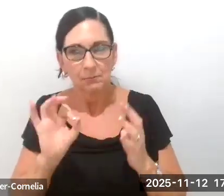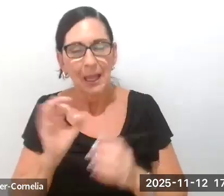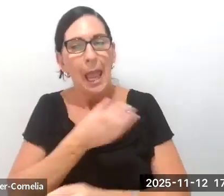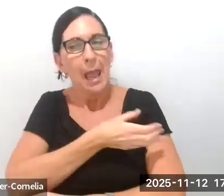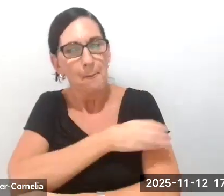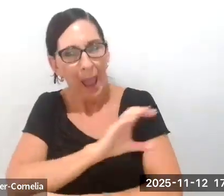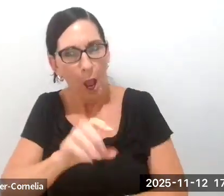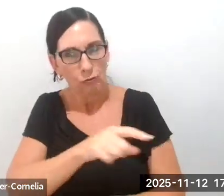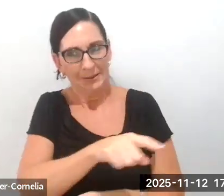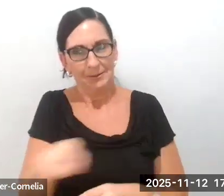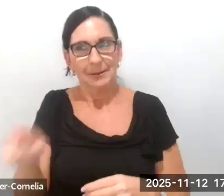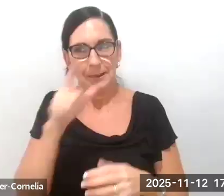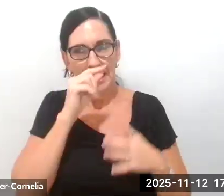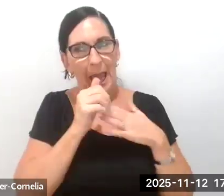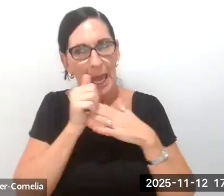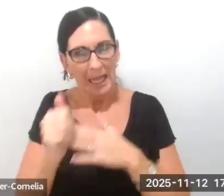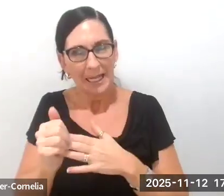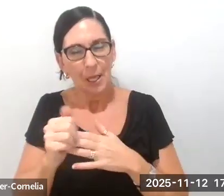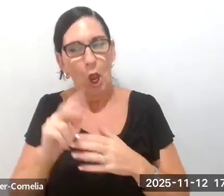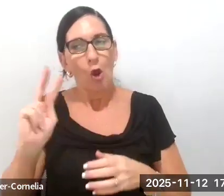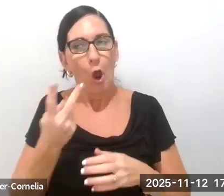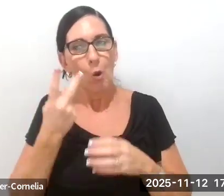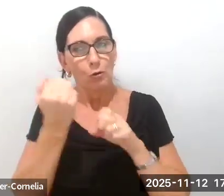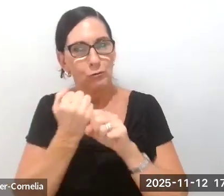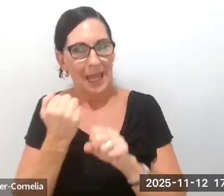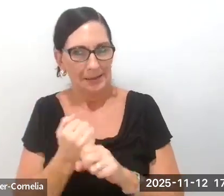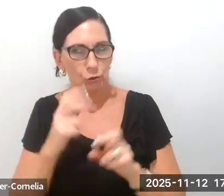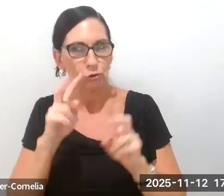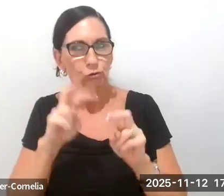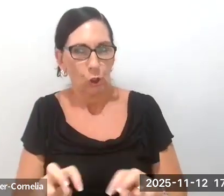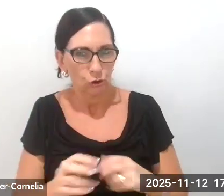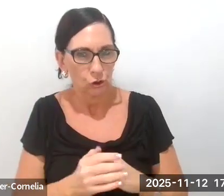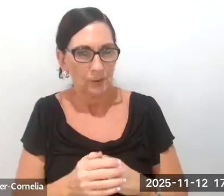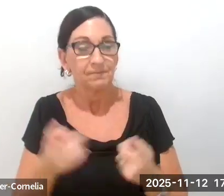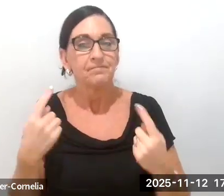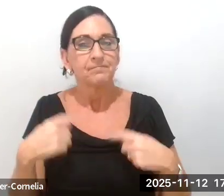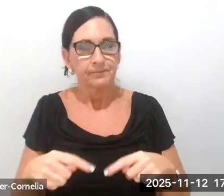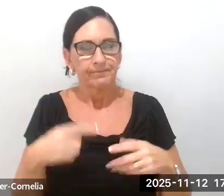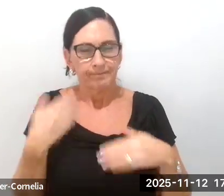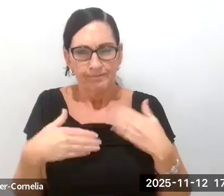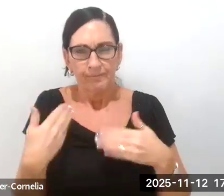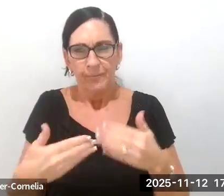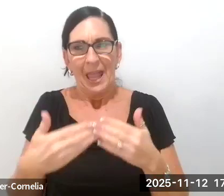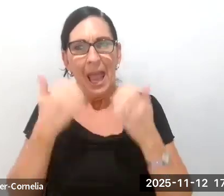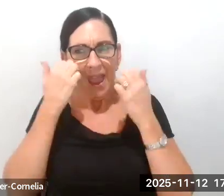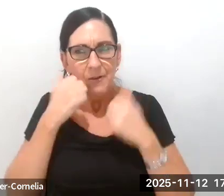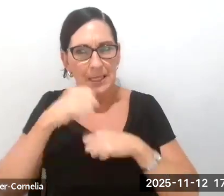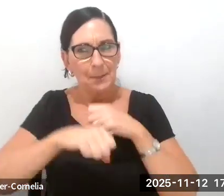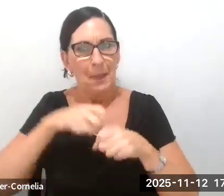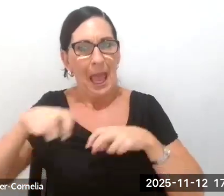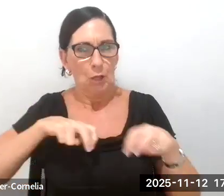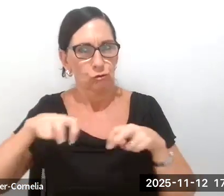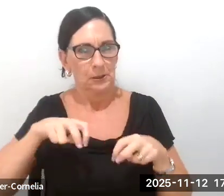with disabilities to lead and co-create the research. And then driving evidence into action. We're really committed to ensuring